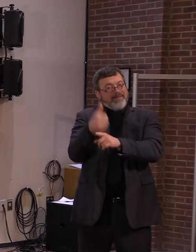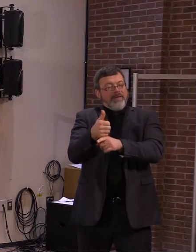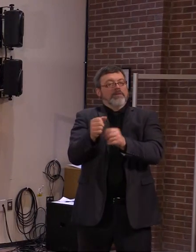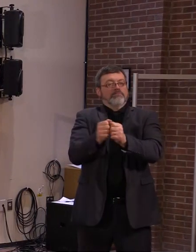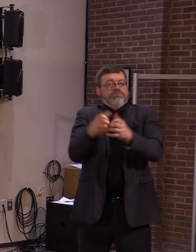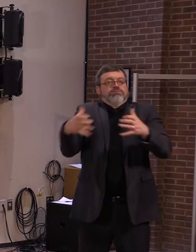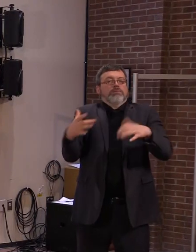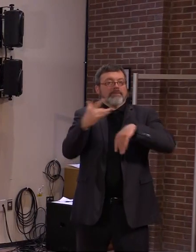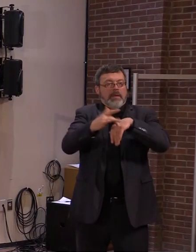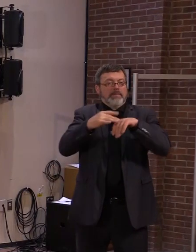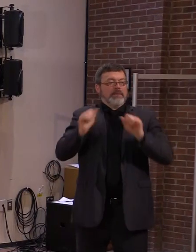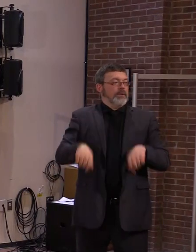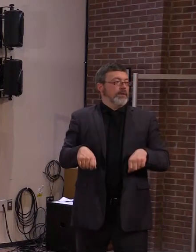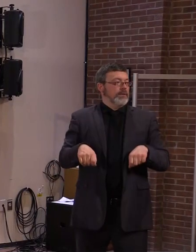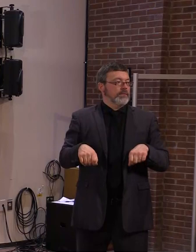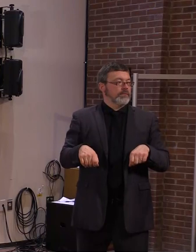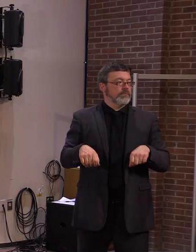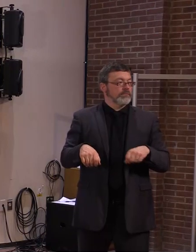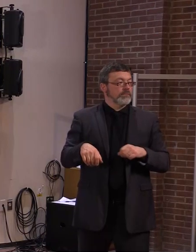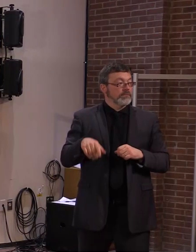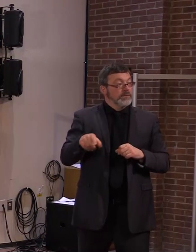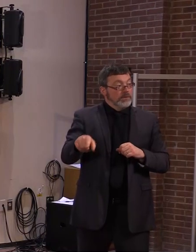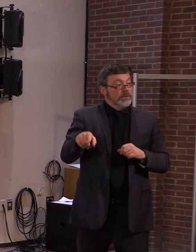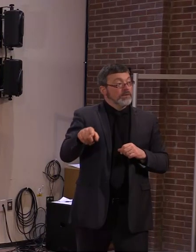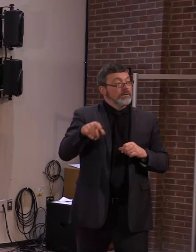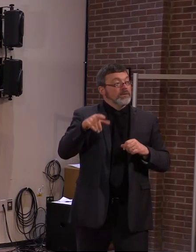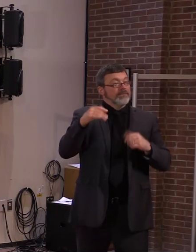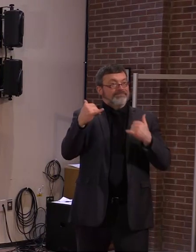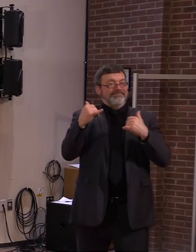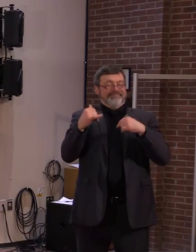just talked about that are bringing beds online.